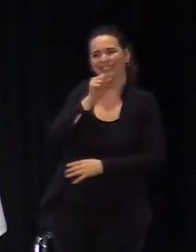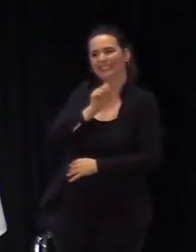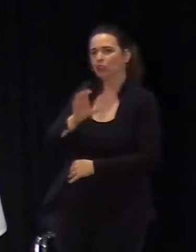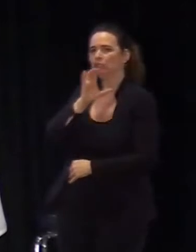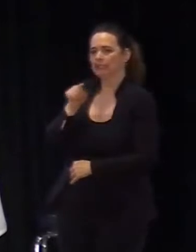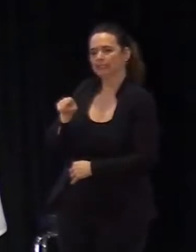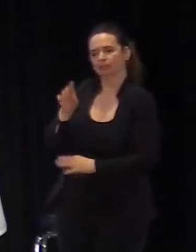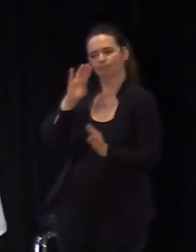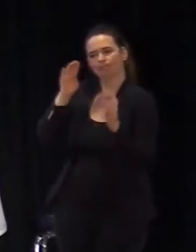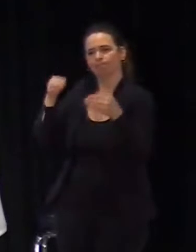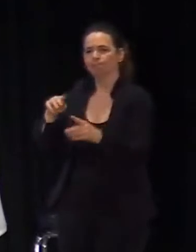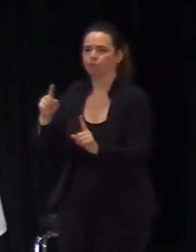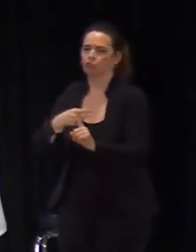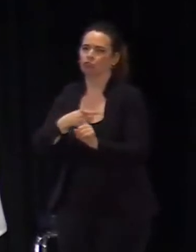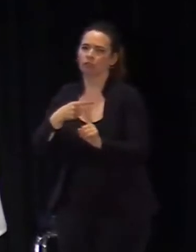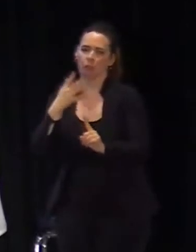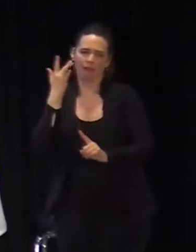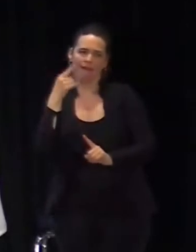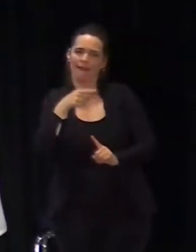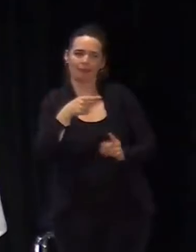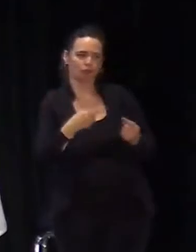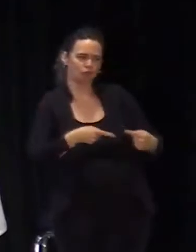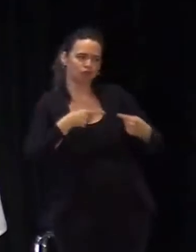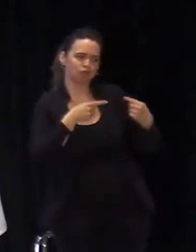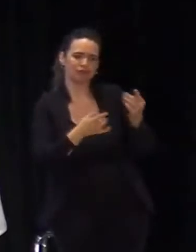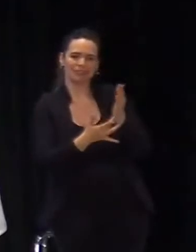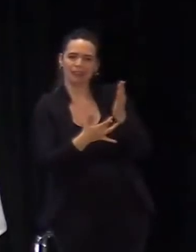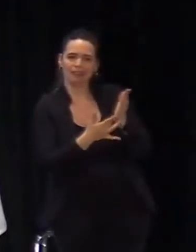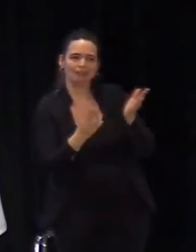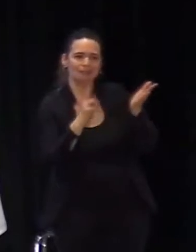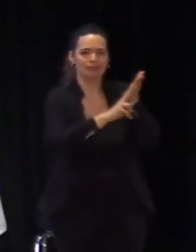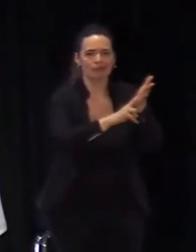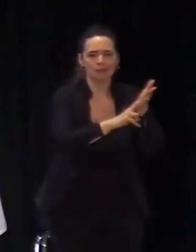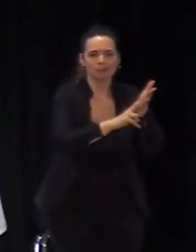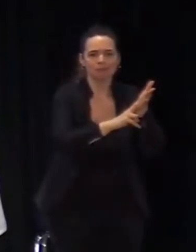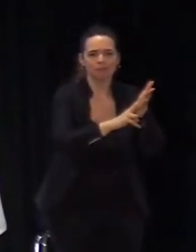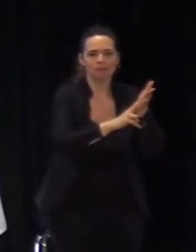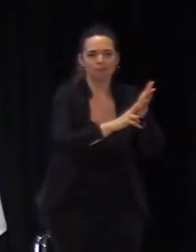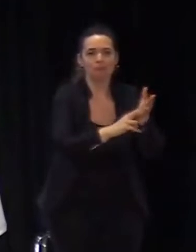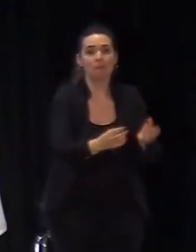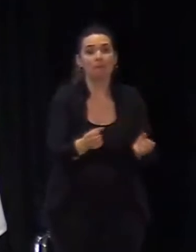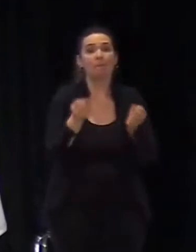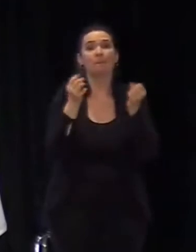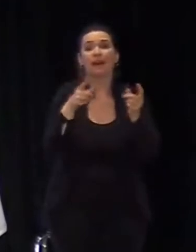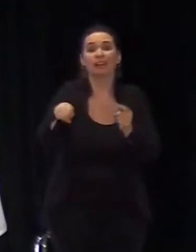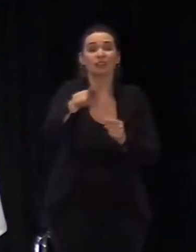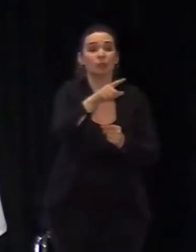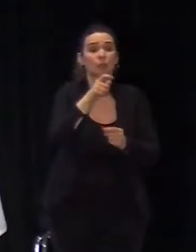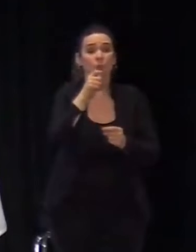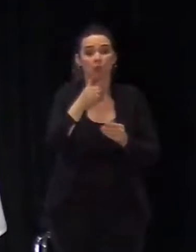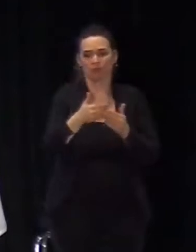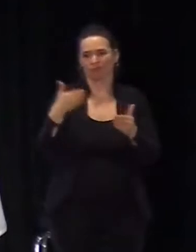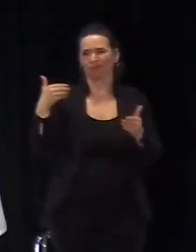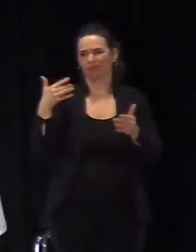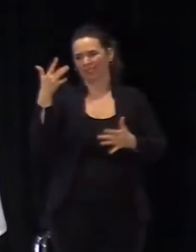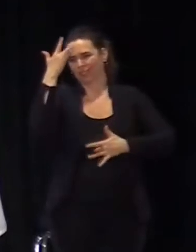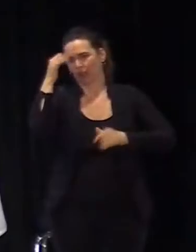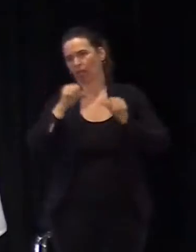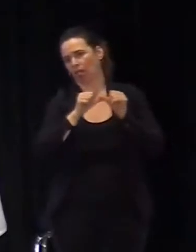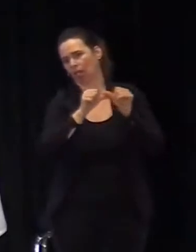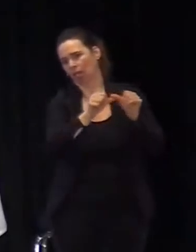people who have pre-existing conditions almost every time. So this is good. We're happy about that. Symptomatic